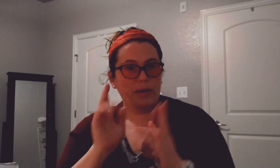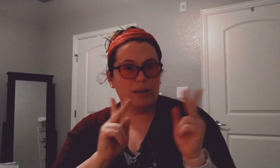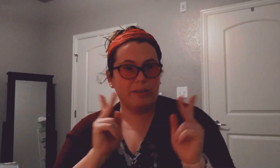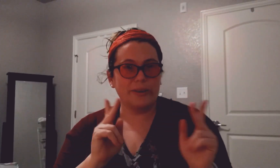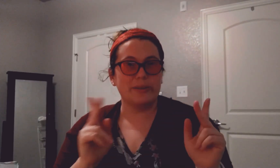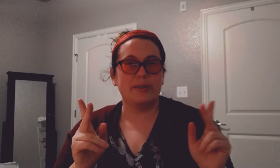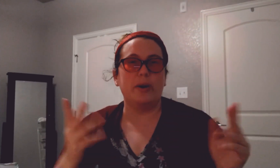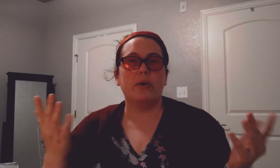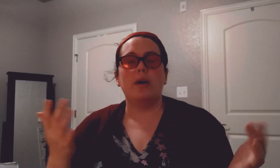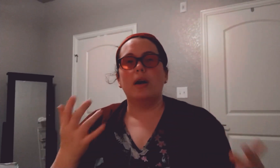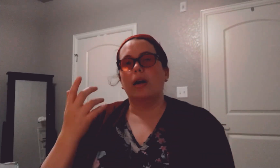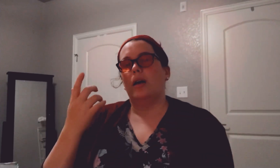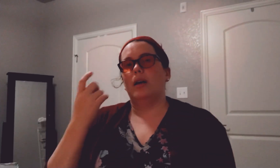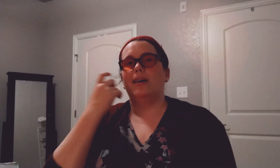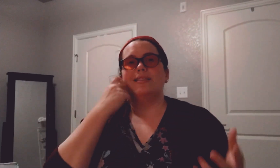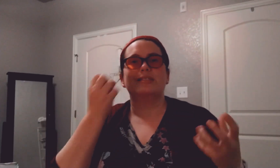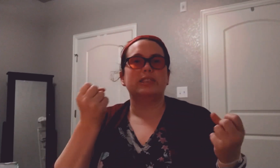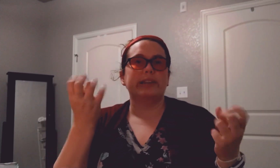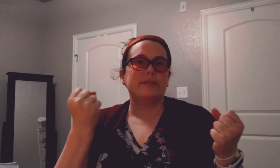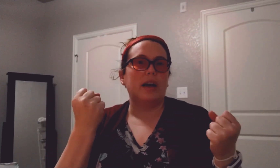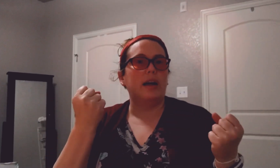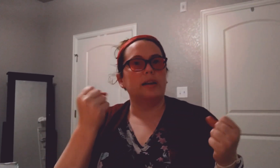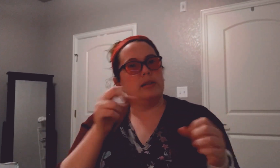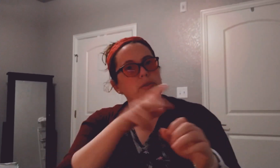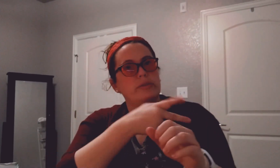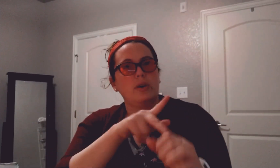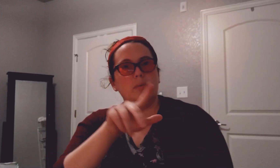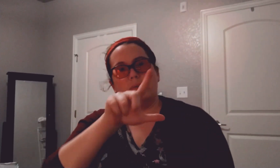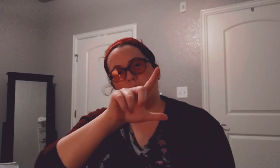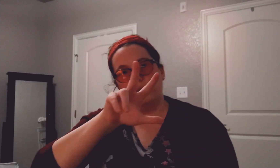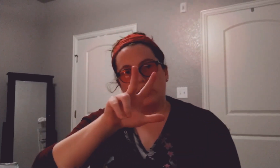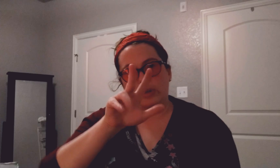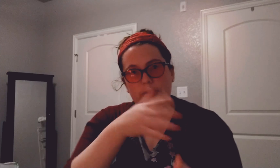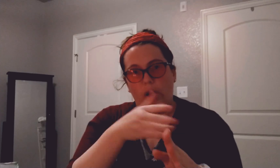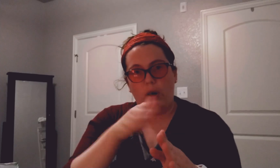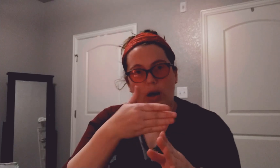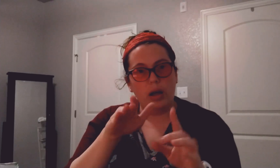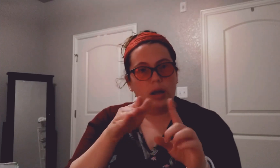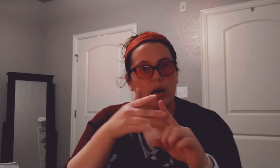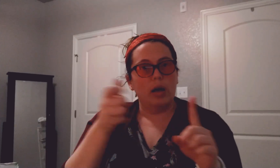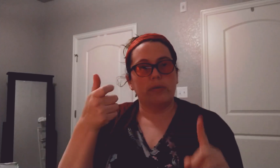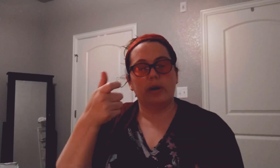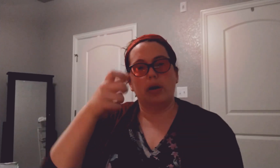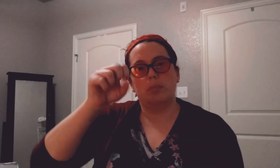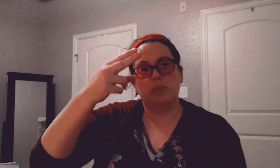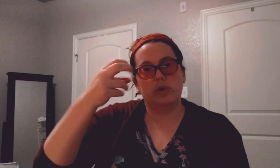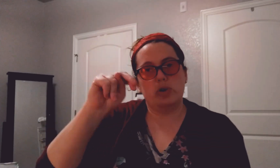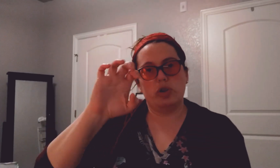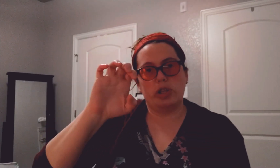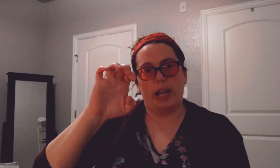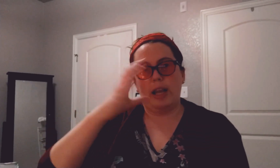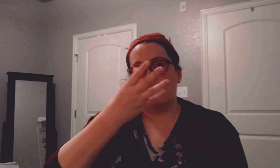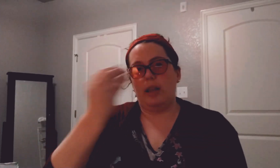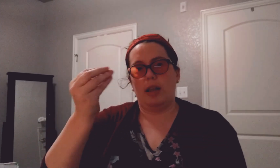All right, folks. So, just signed the Psalms 23 song from Shane